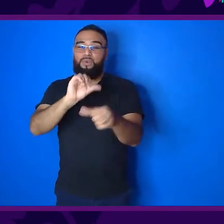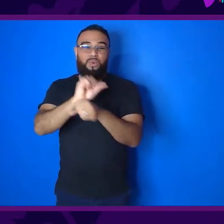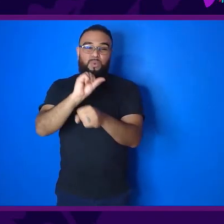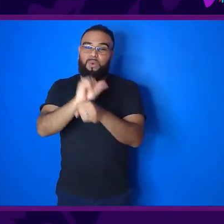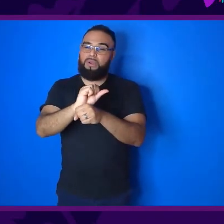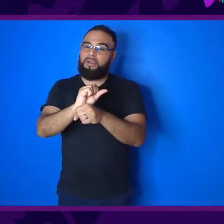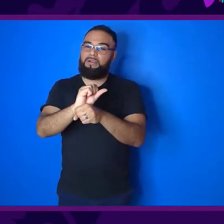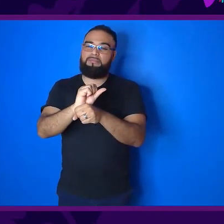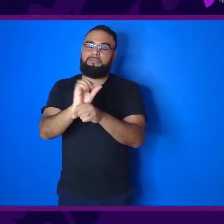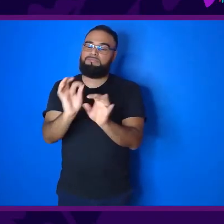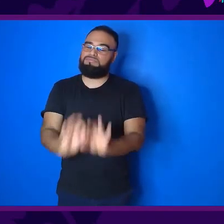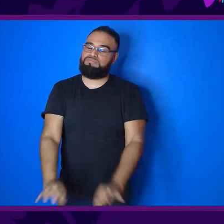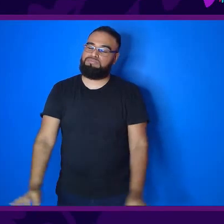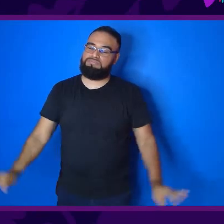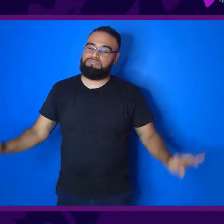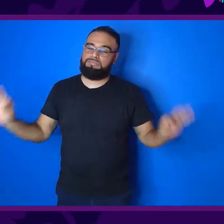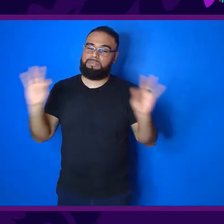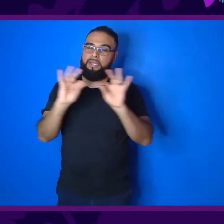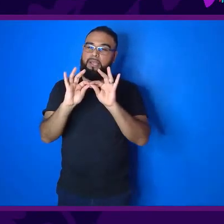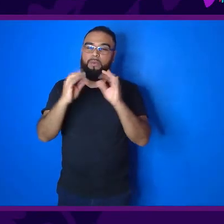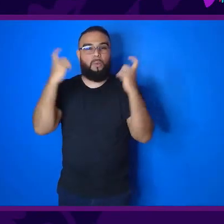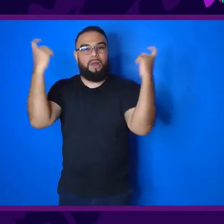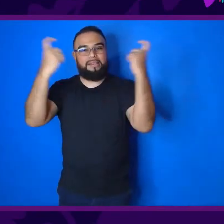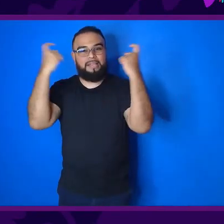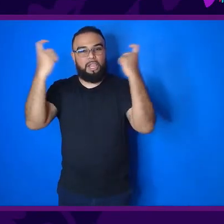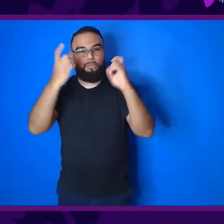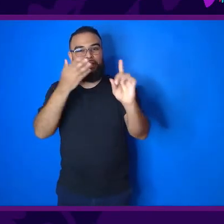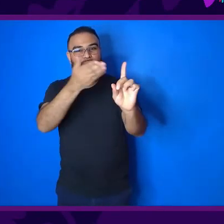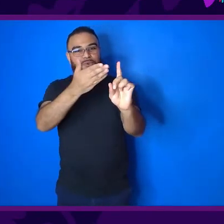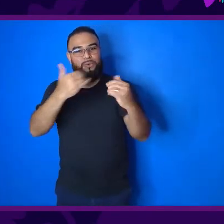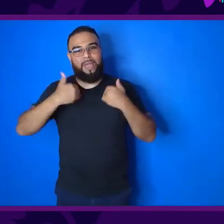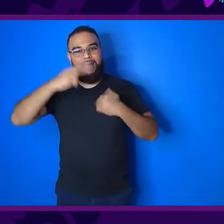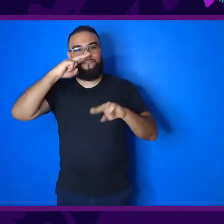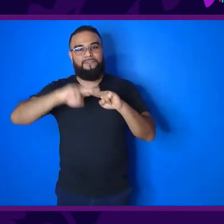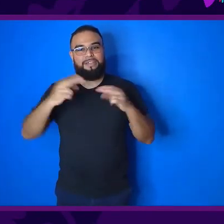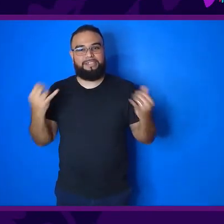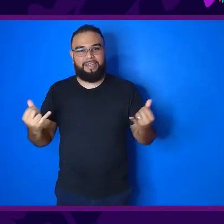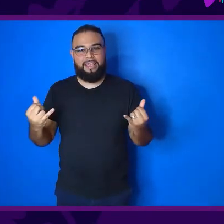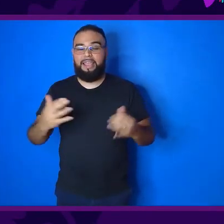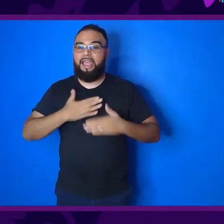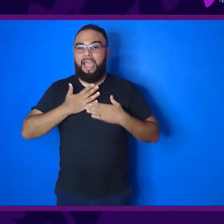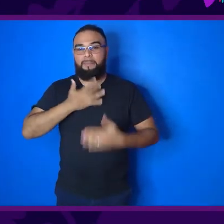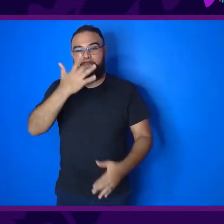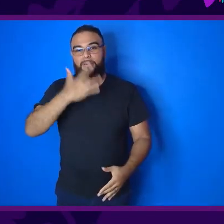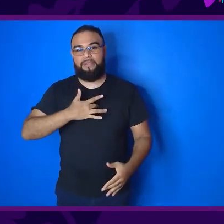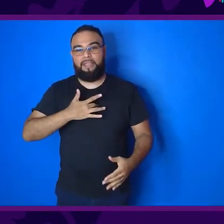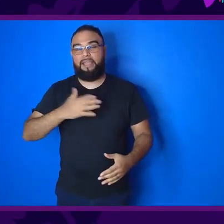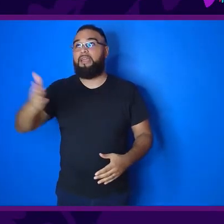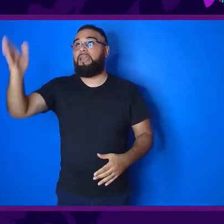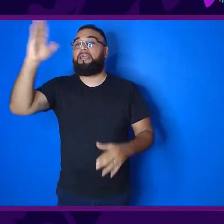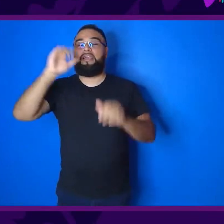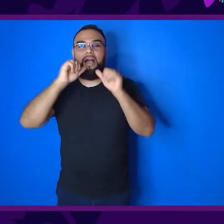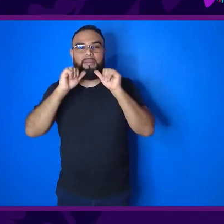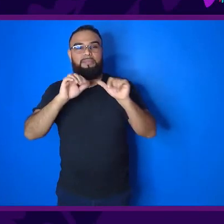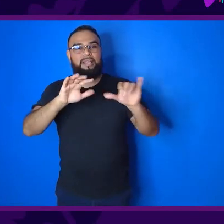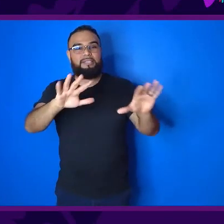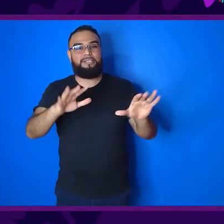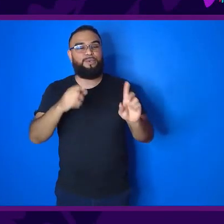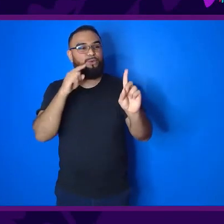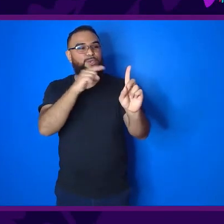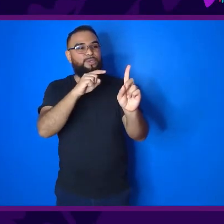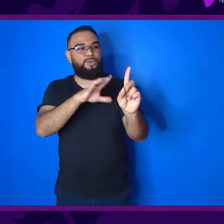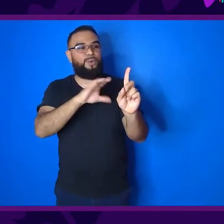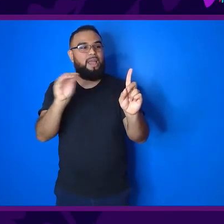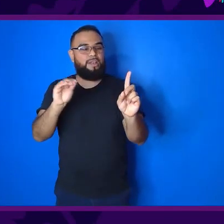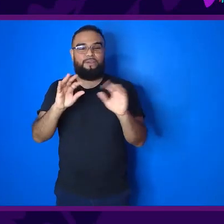want to celebrate you and want you to have fun today. Happy birthday. God bless you. You and your loved ones. I love your fam.